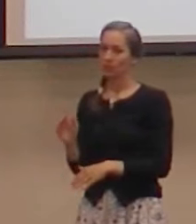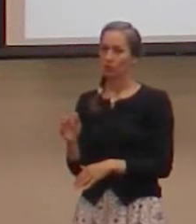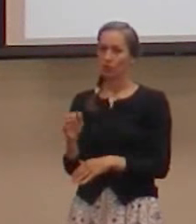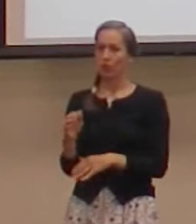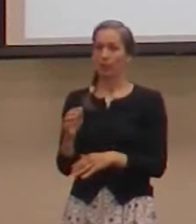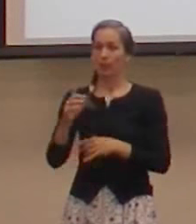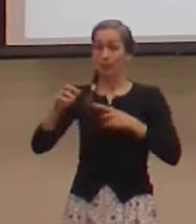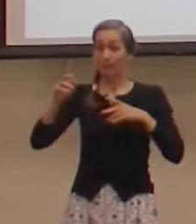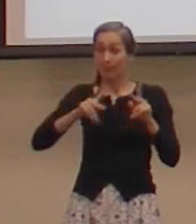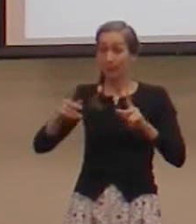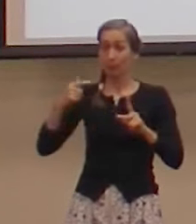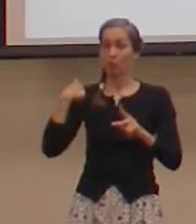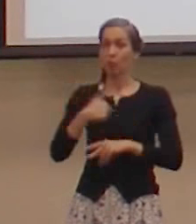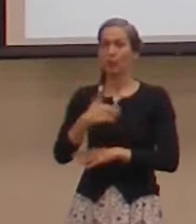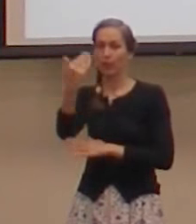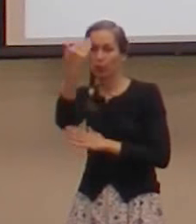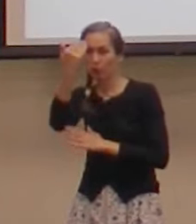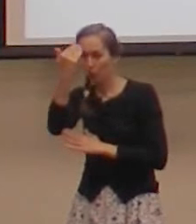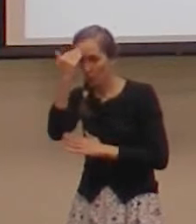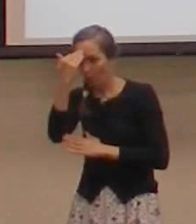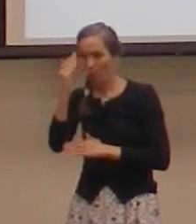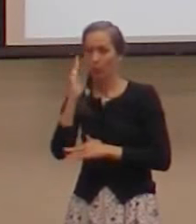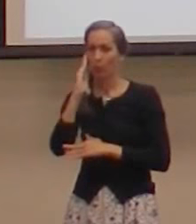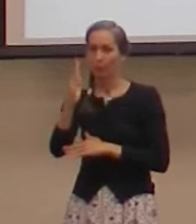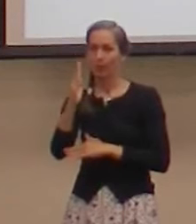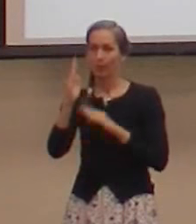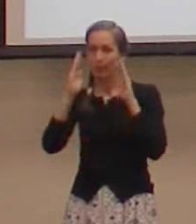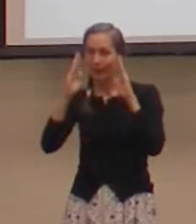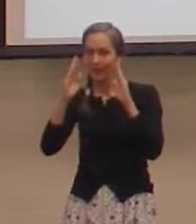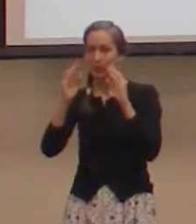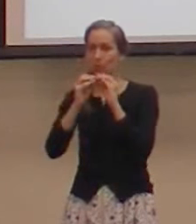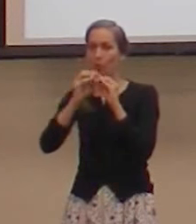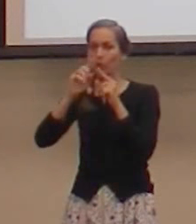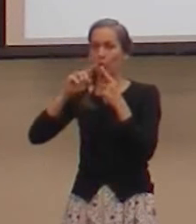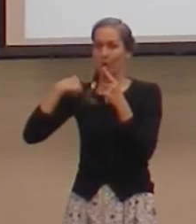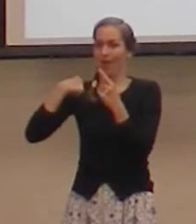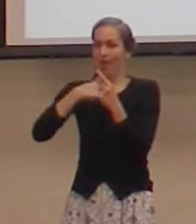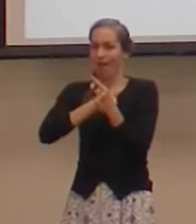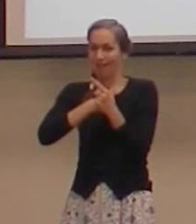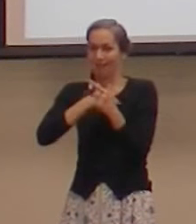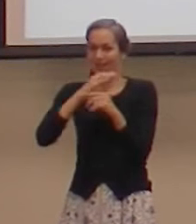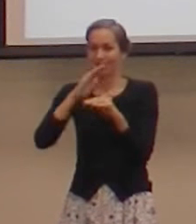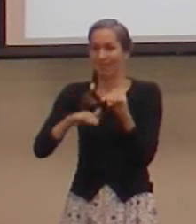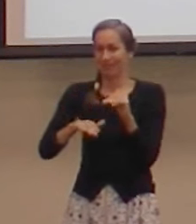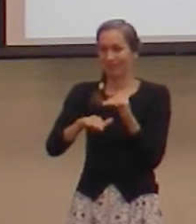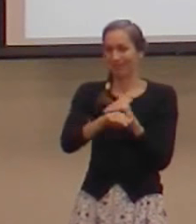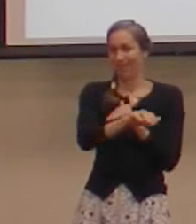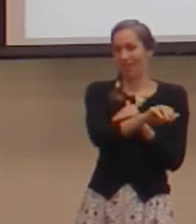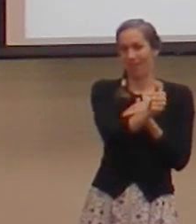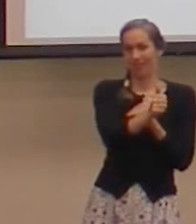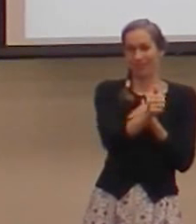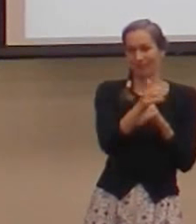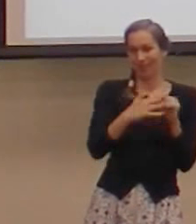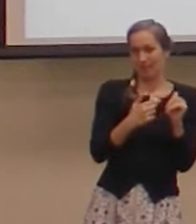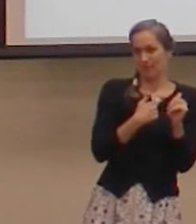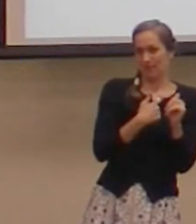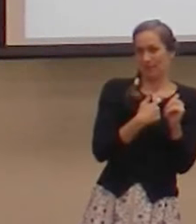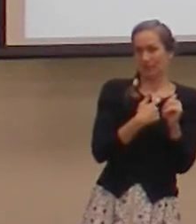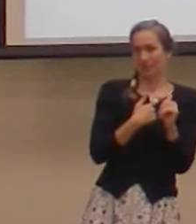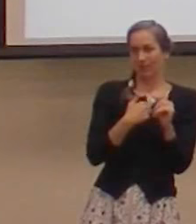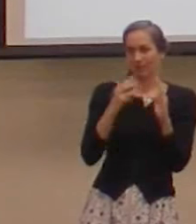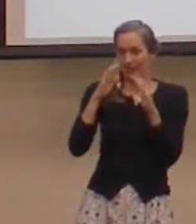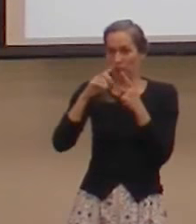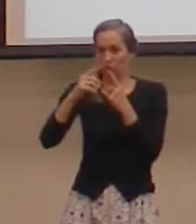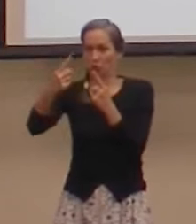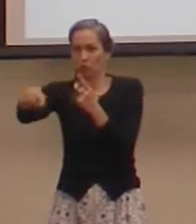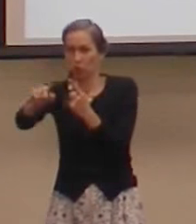the peers that you know, the youth that you know, are going to pay attention more to you than they are to me, because they have a relationship with you.